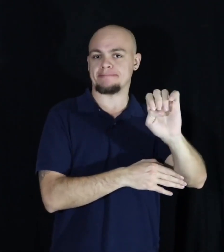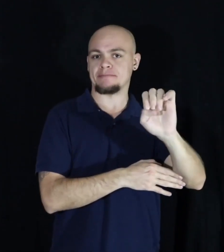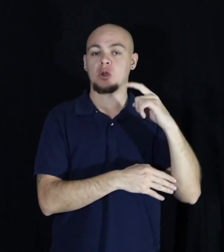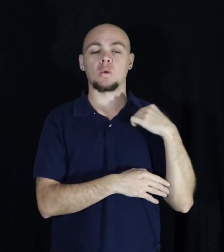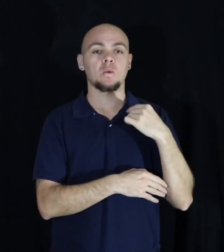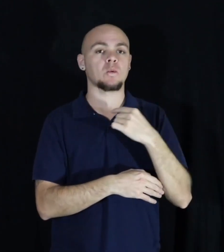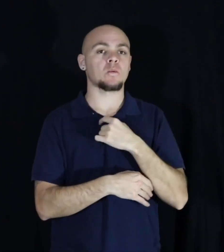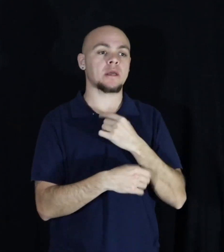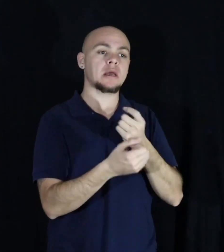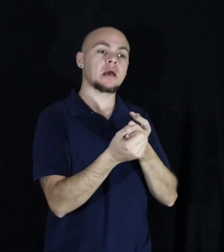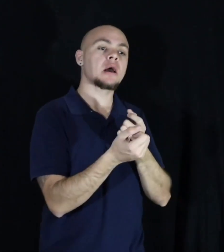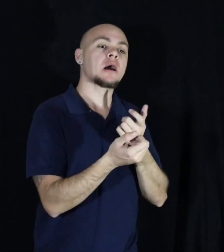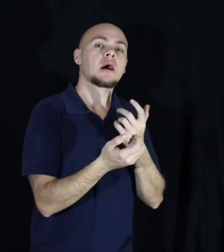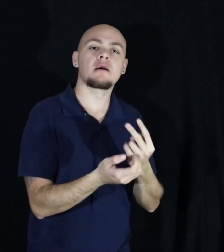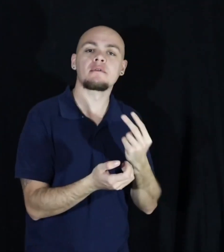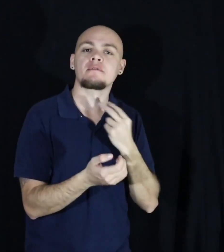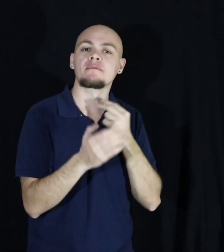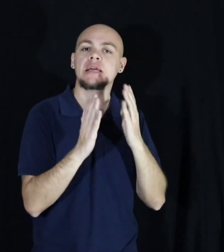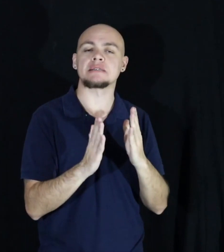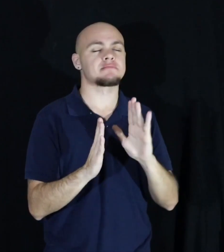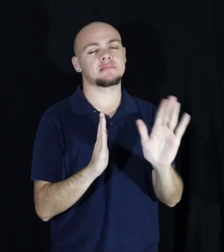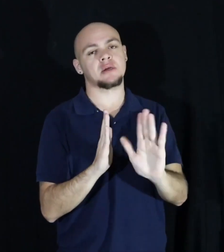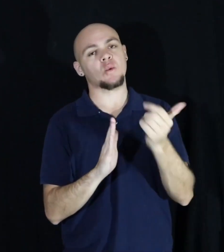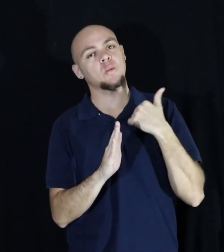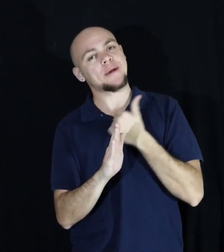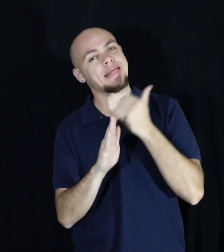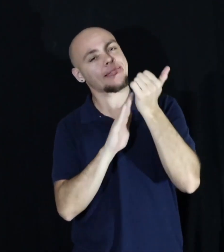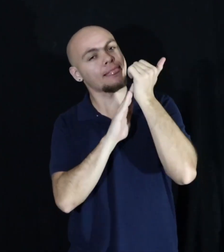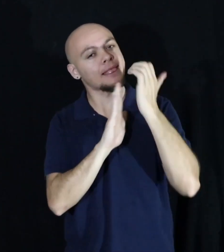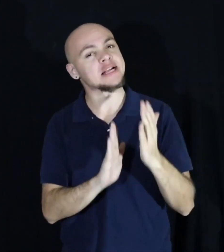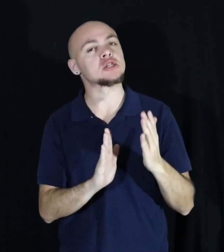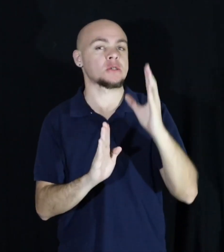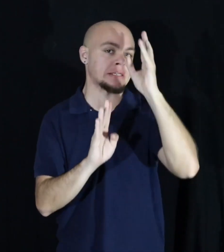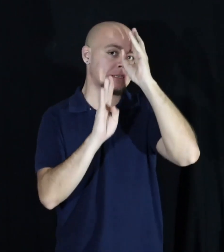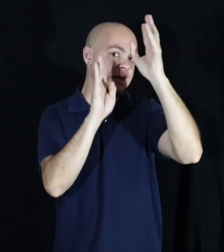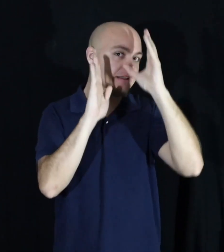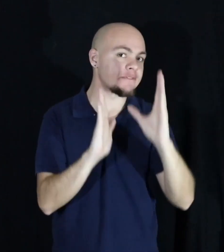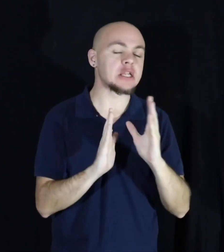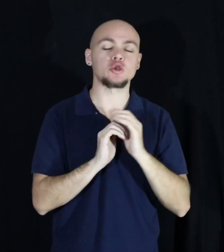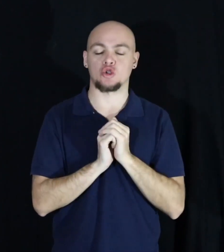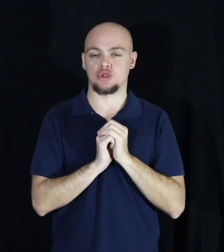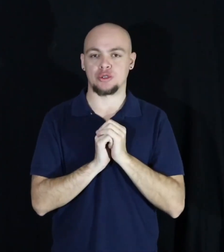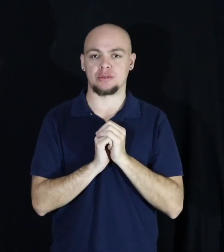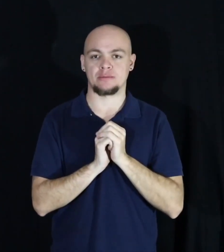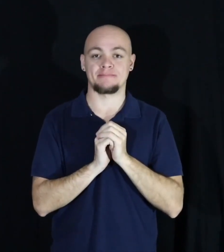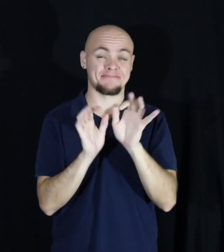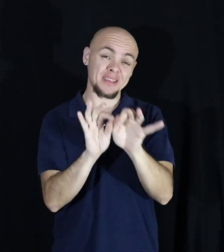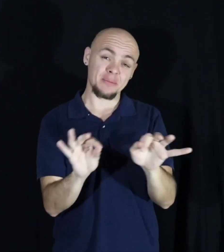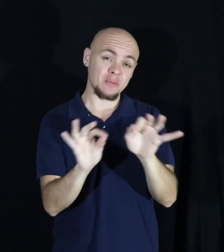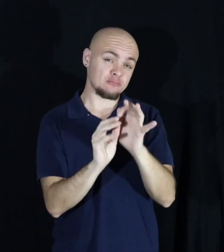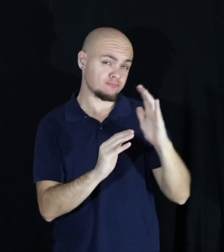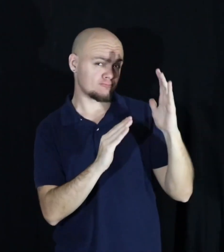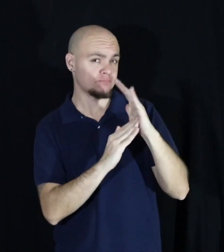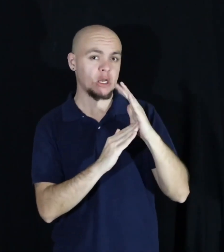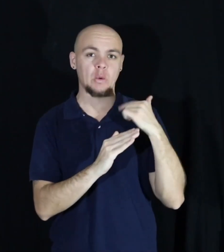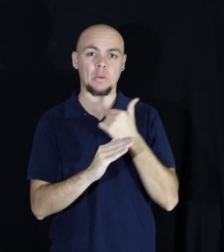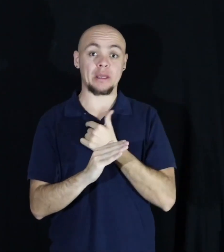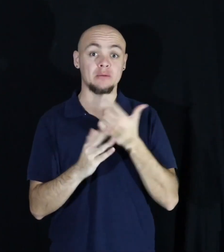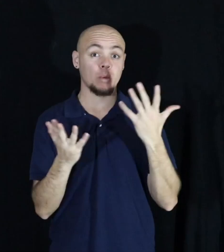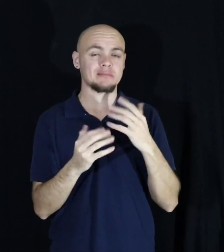victims. We are thought leaders. We are innovators. And most importantly, we are